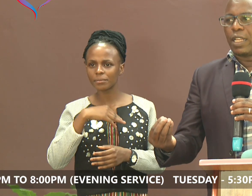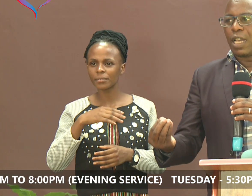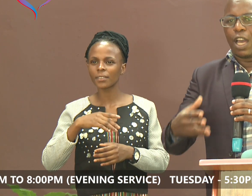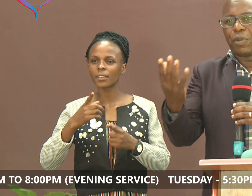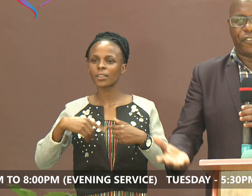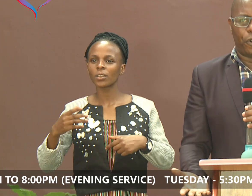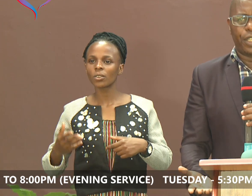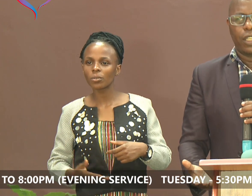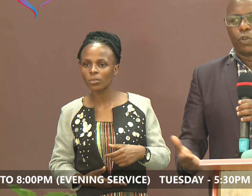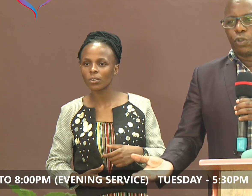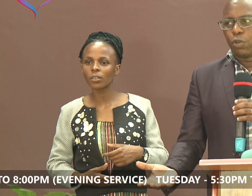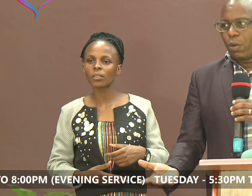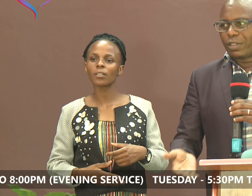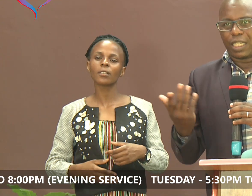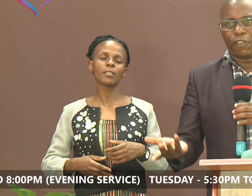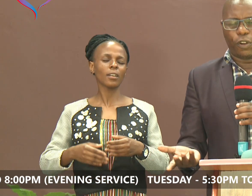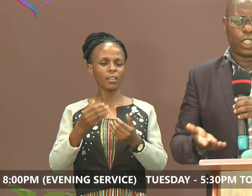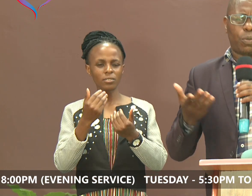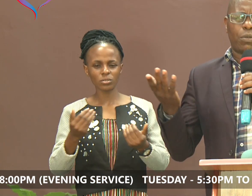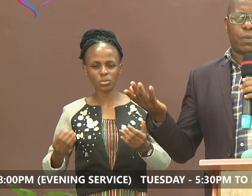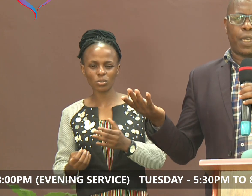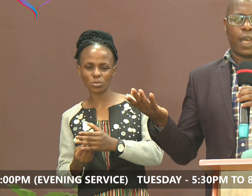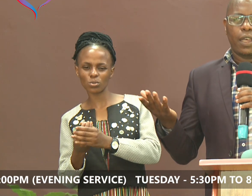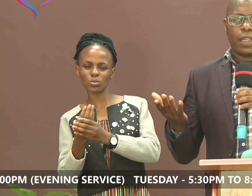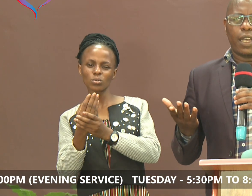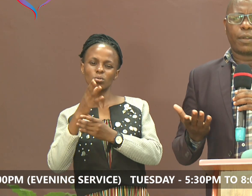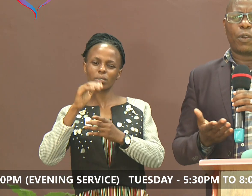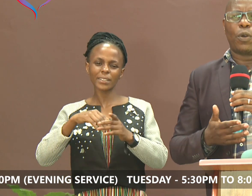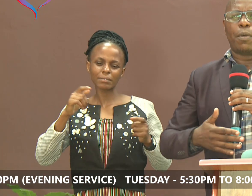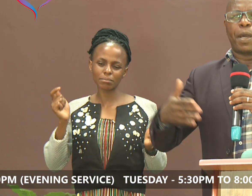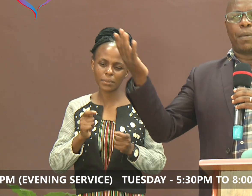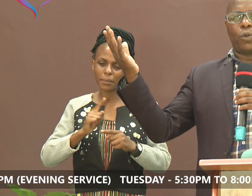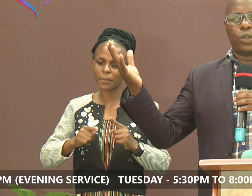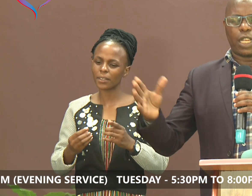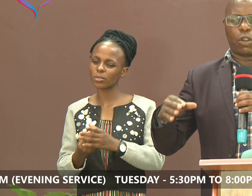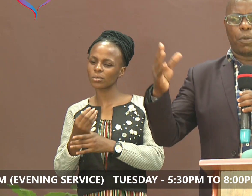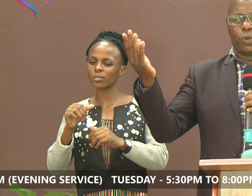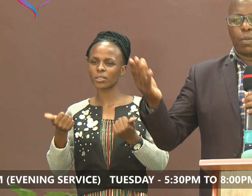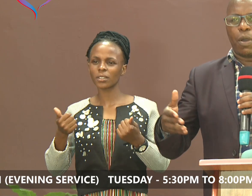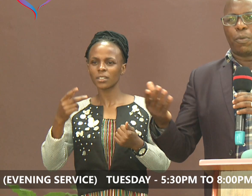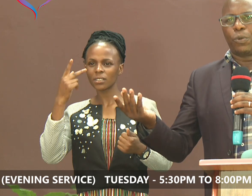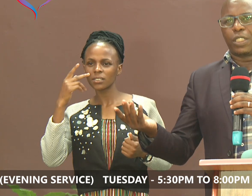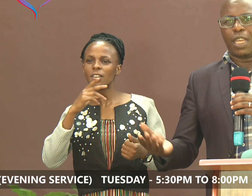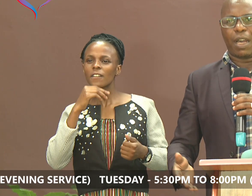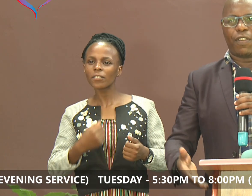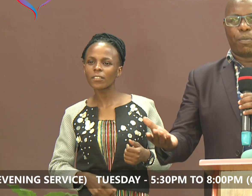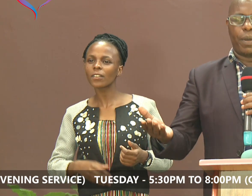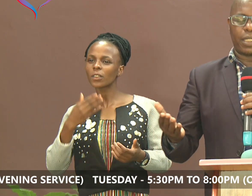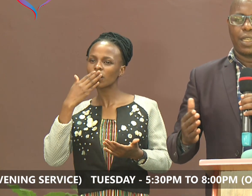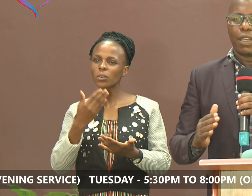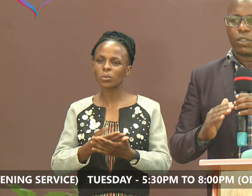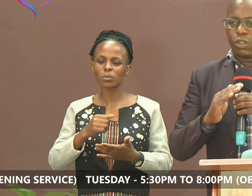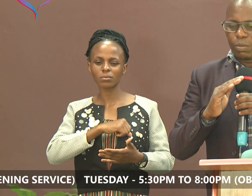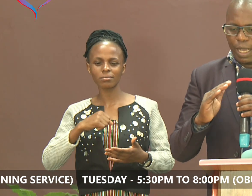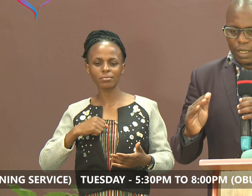ne baleta 100-fold, good ground 30-fold, tumanyi webibera. Tabula ulawe bana bagundi, tata wa bulunji, mama wa bulunji, neba avambu